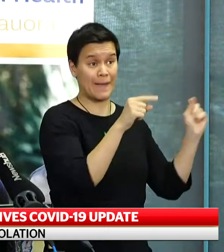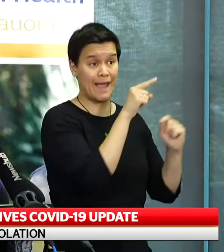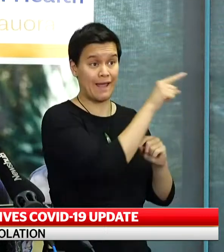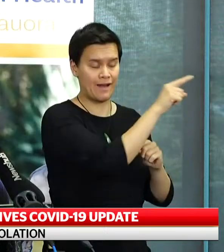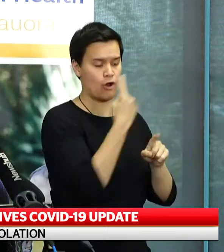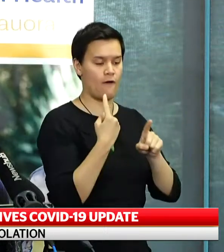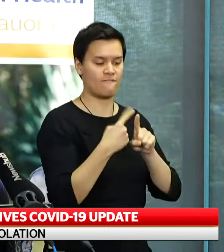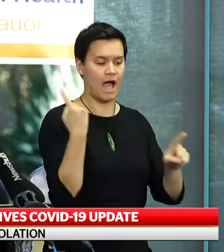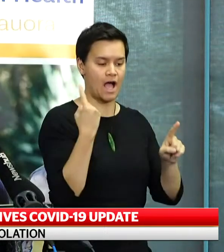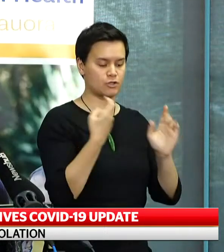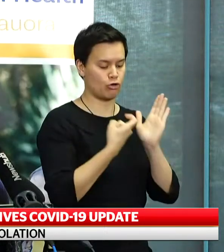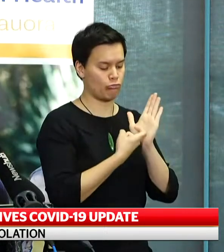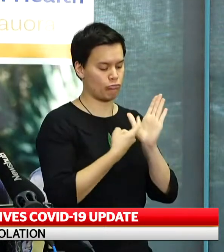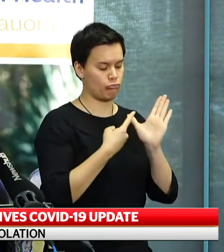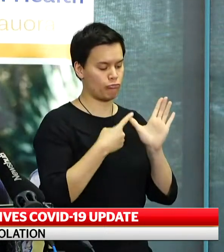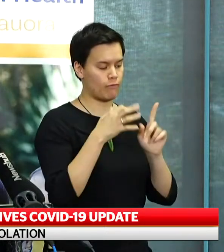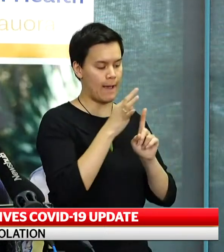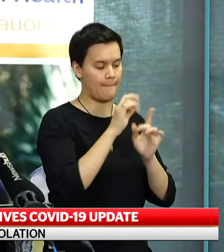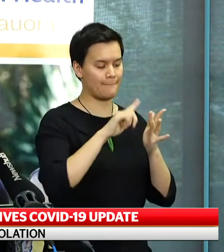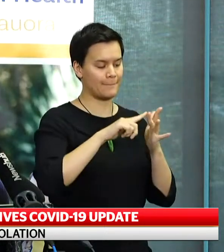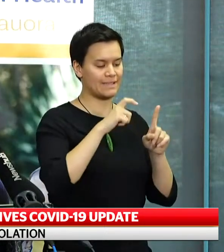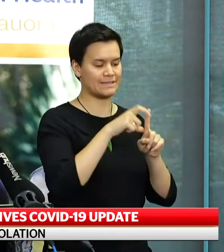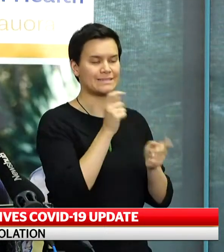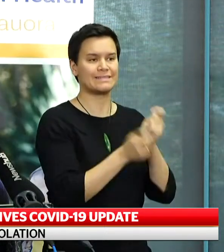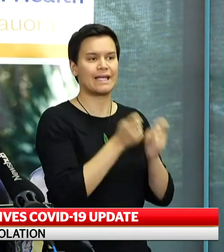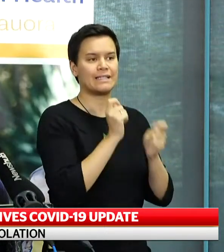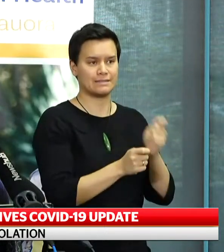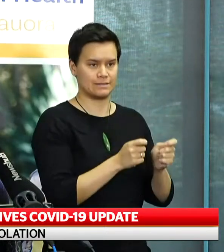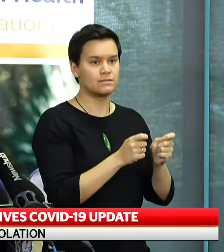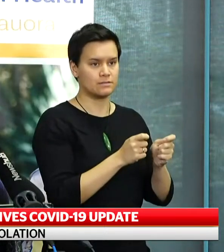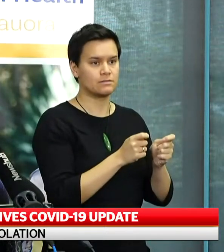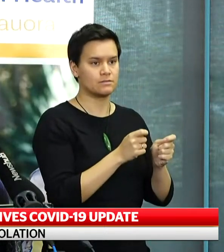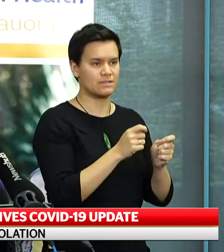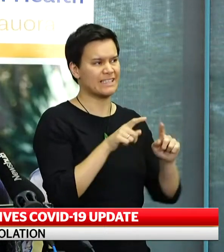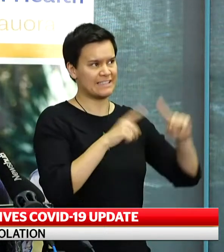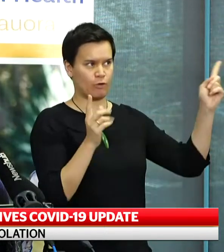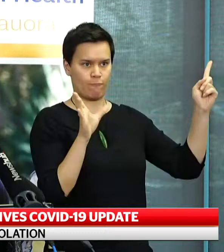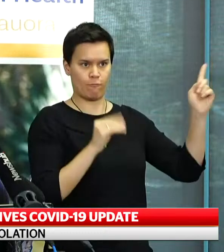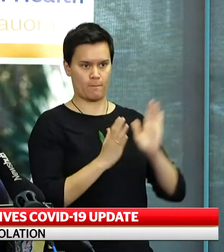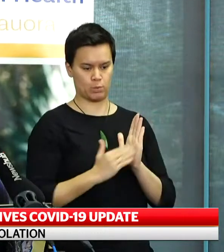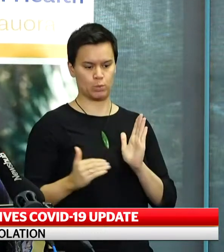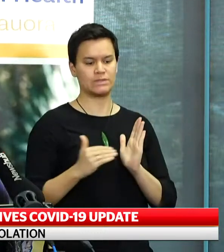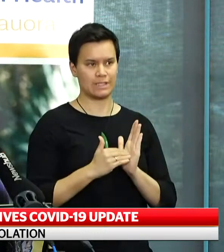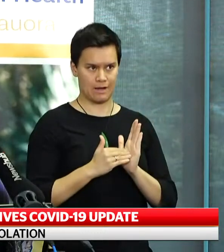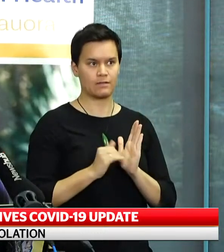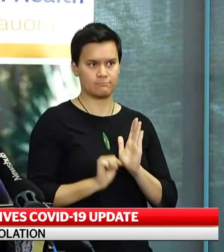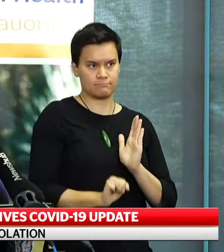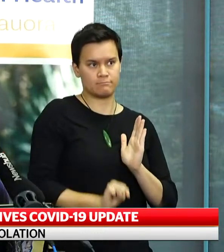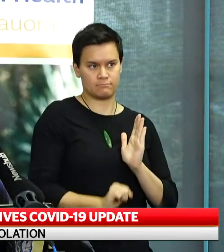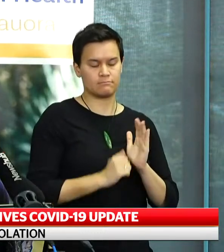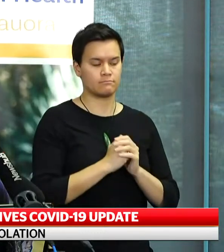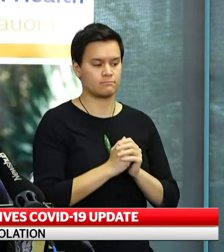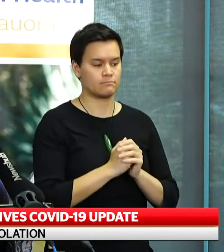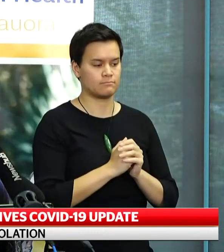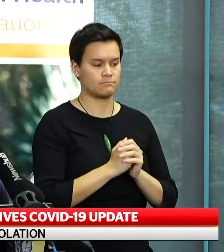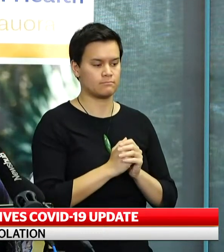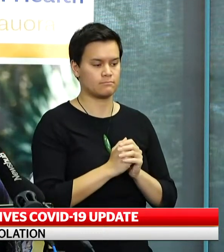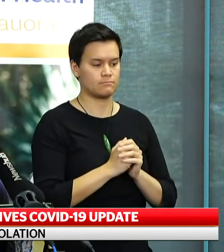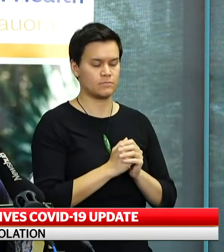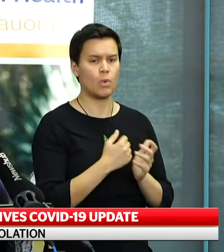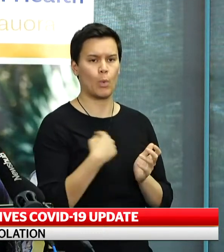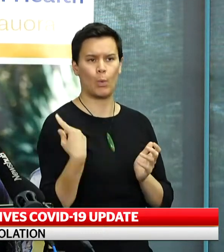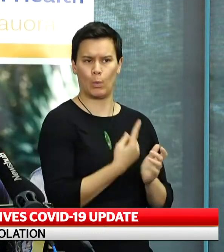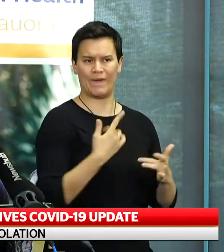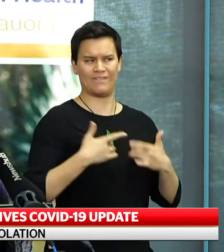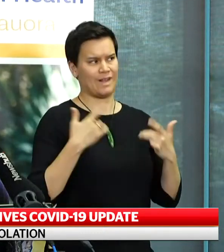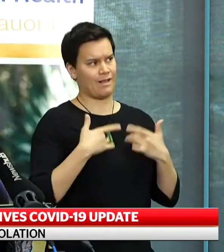not the PCR test that we do here for diagnostic purposes. We do suspect this is a historical case or a false